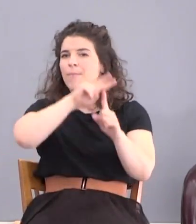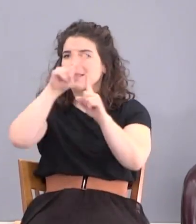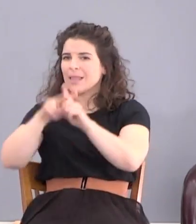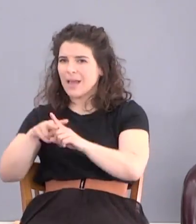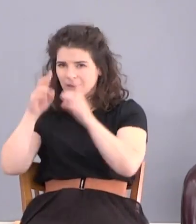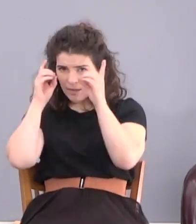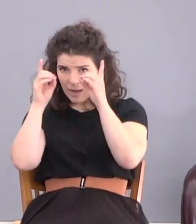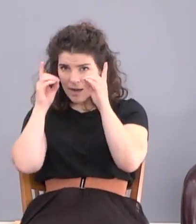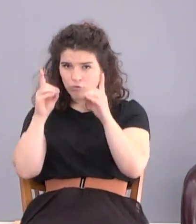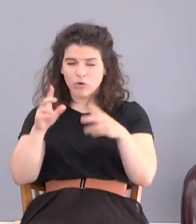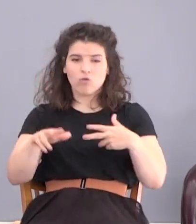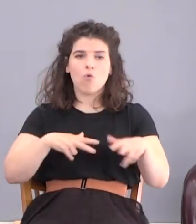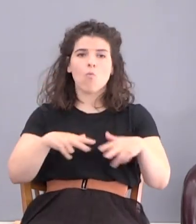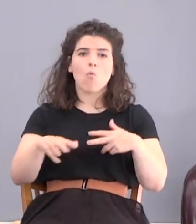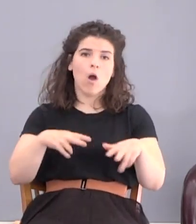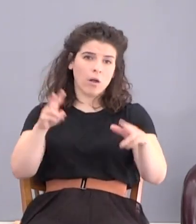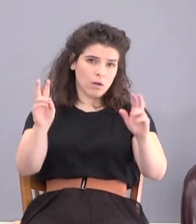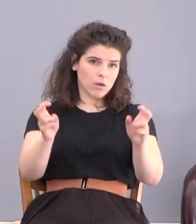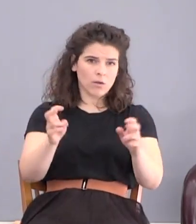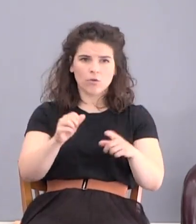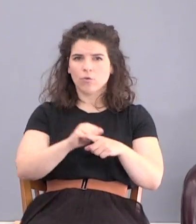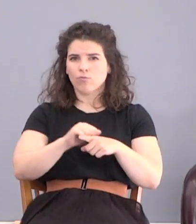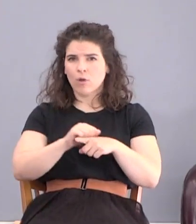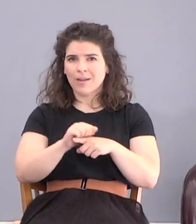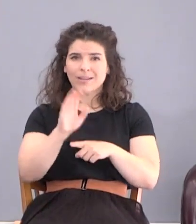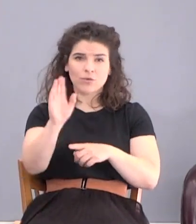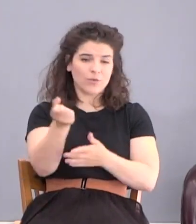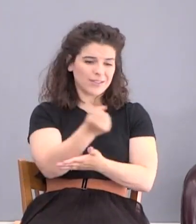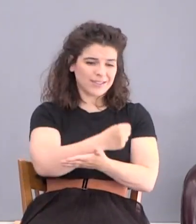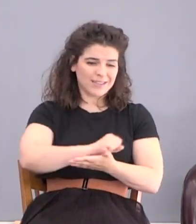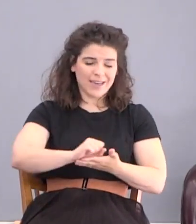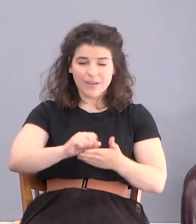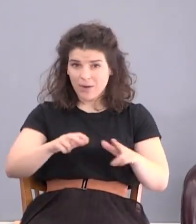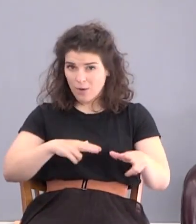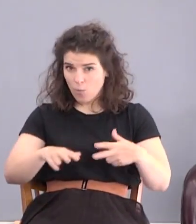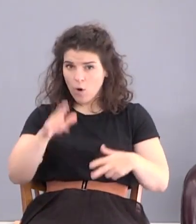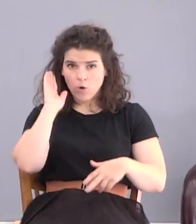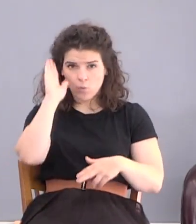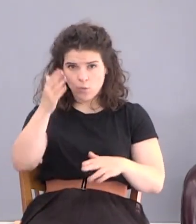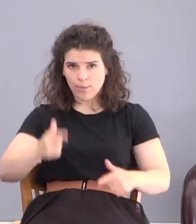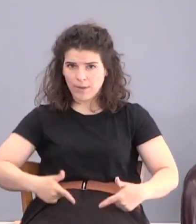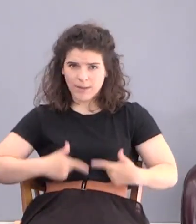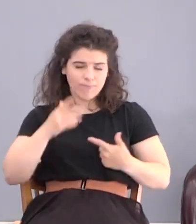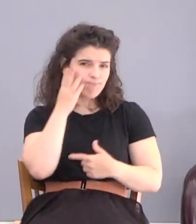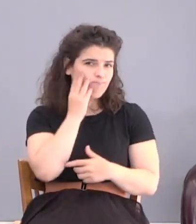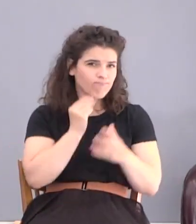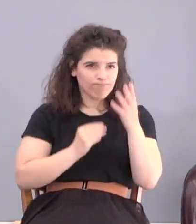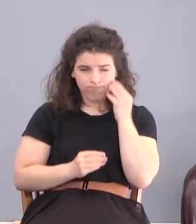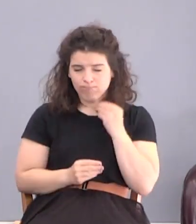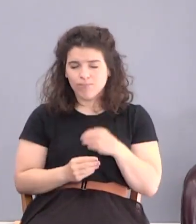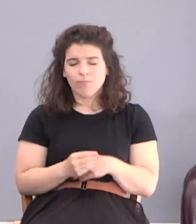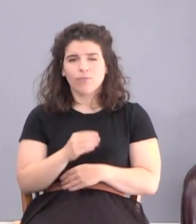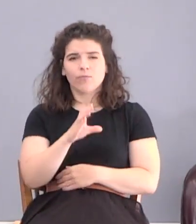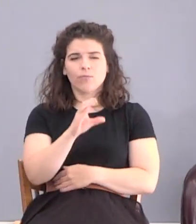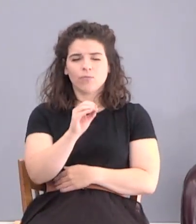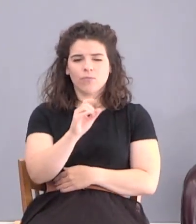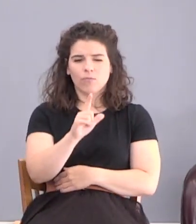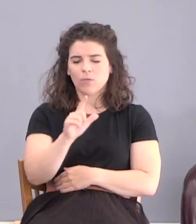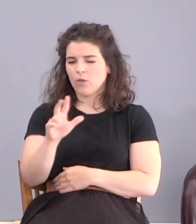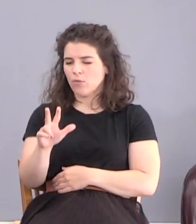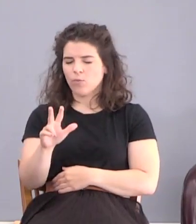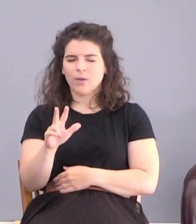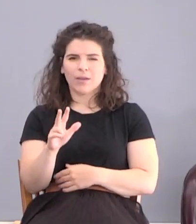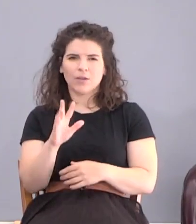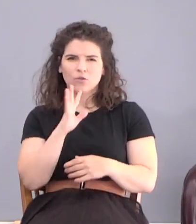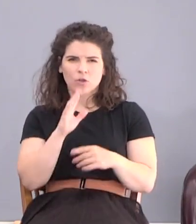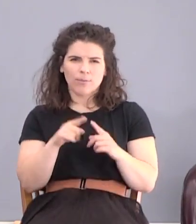be your practice. That's your sanctified walk you're going to be living. And so when we get into Colossians 3 here, what you're doing